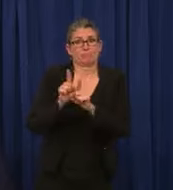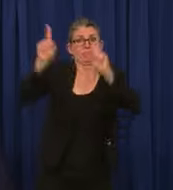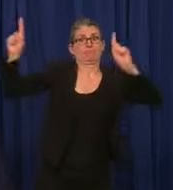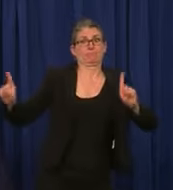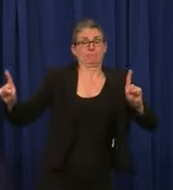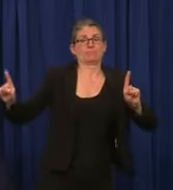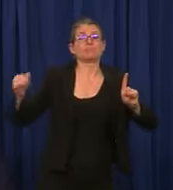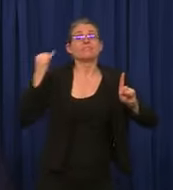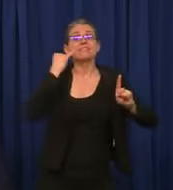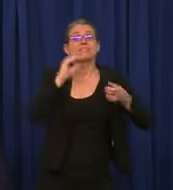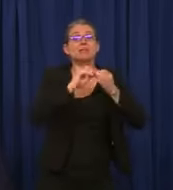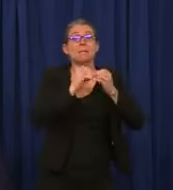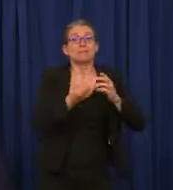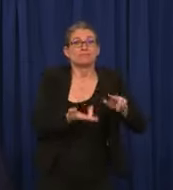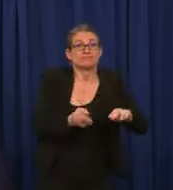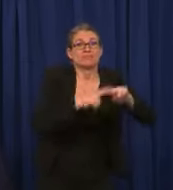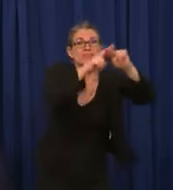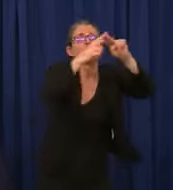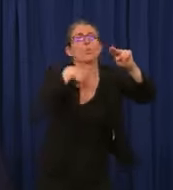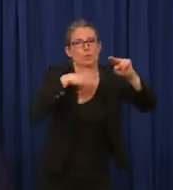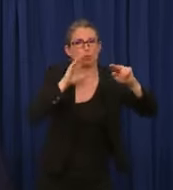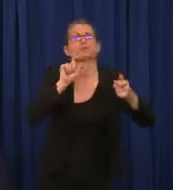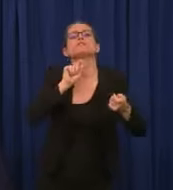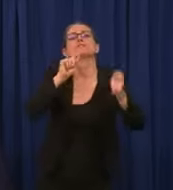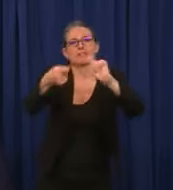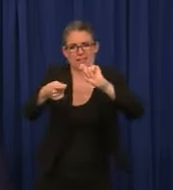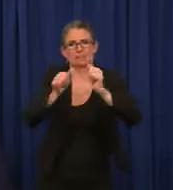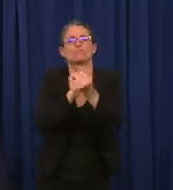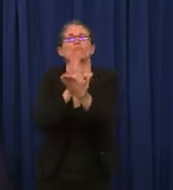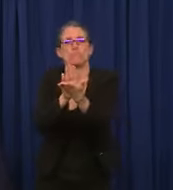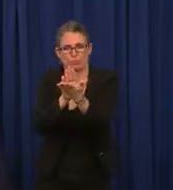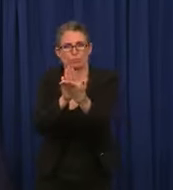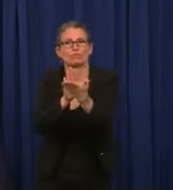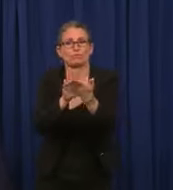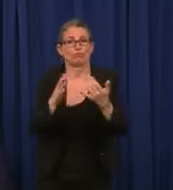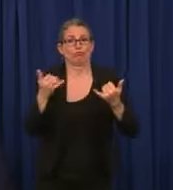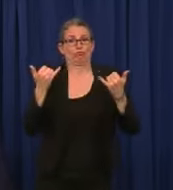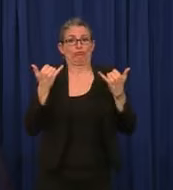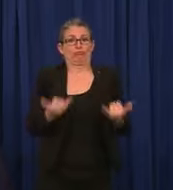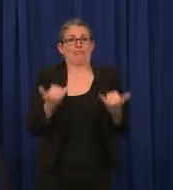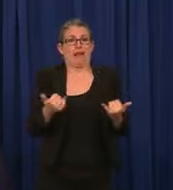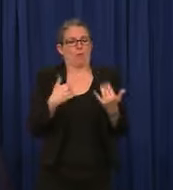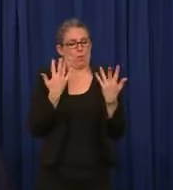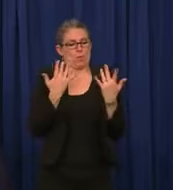them, that's what we'll do. I'm gonna go to Dustin from the New England Cable News Network next.